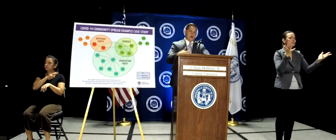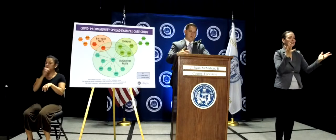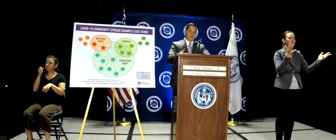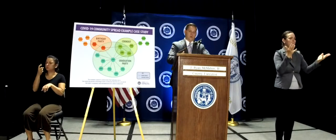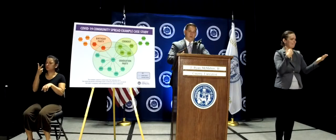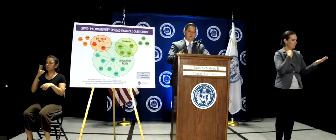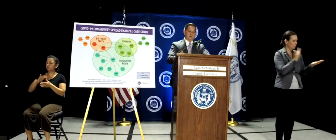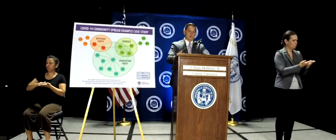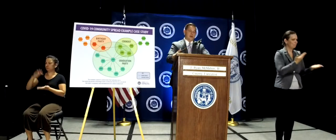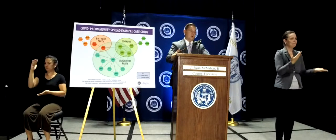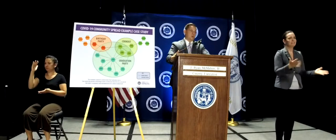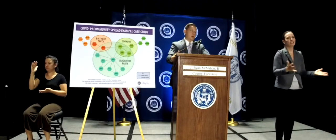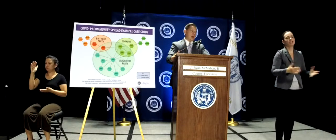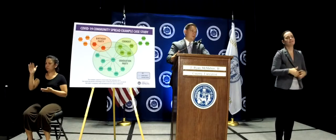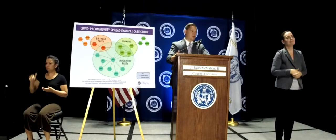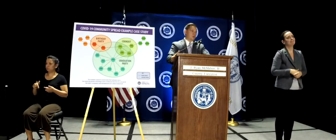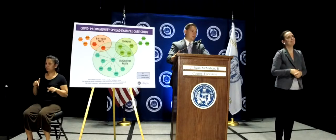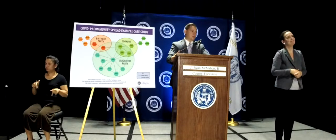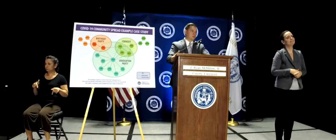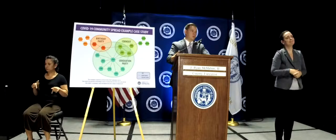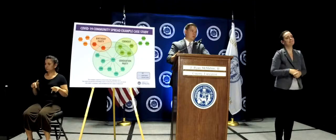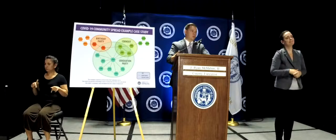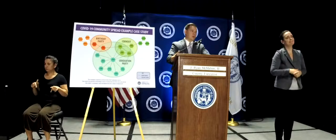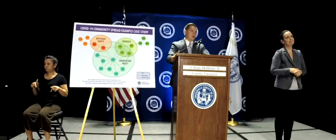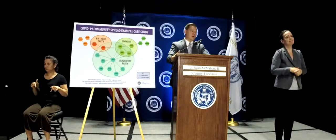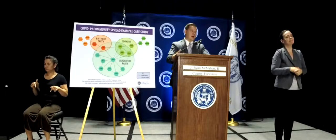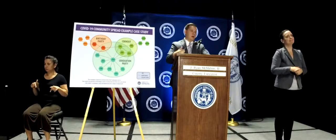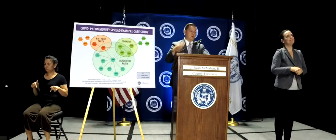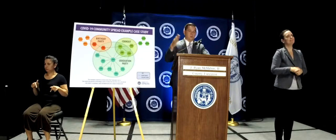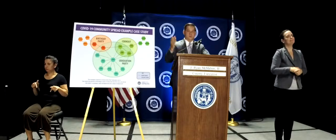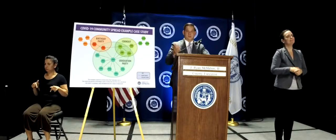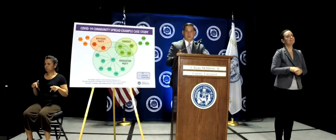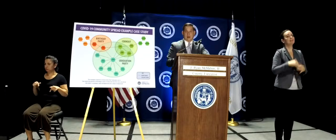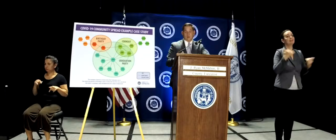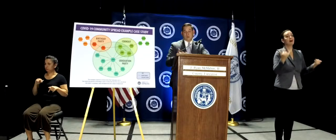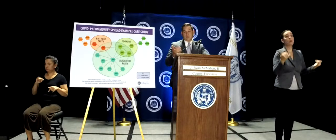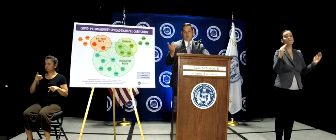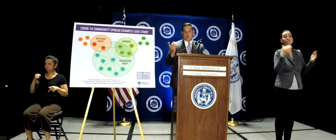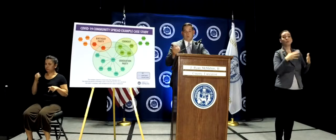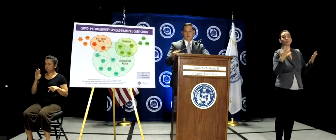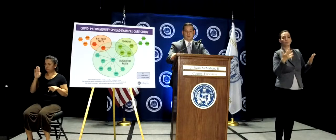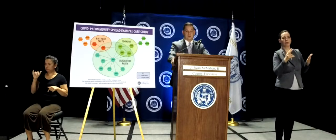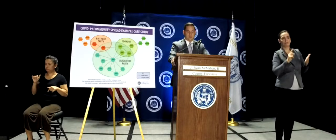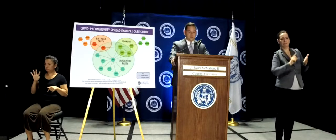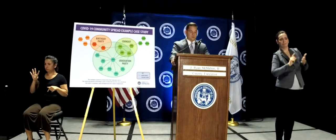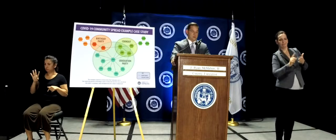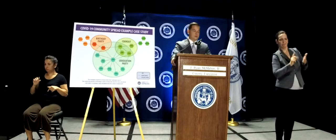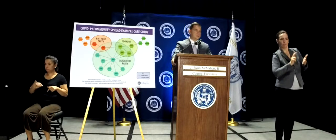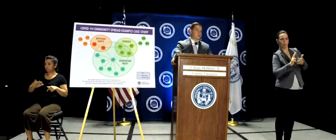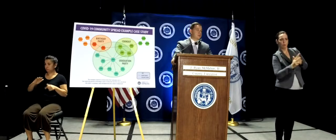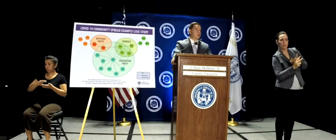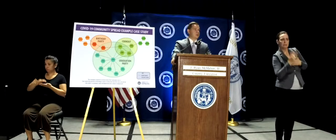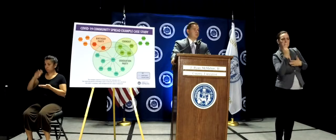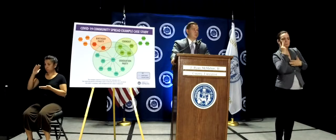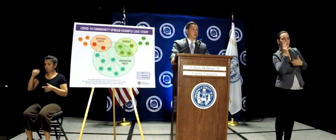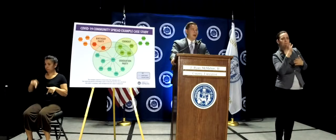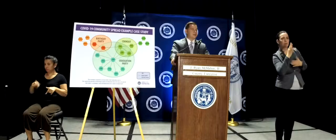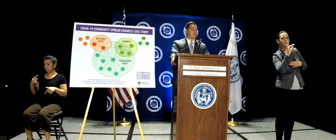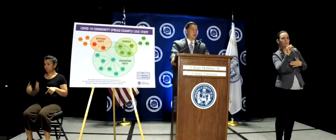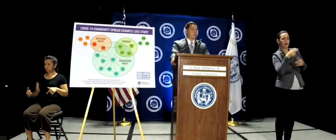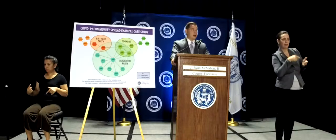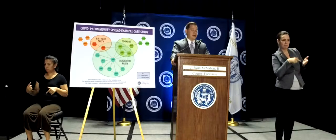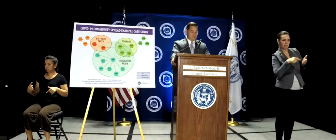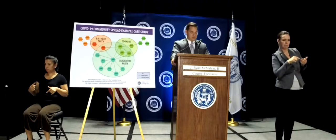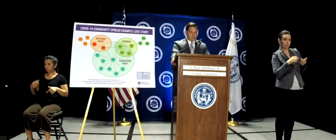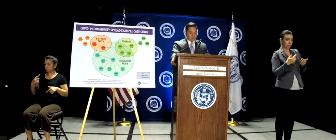So now we're really dealing with that week after the 4th of July right now, and what we're seeing now. And what we've seen the last few days is the data